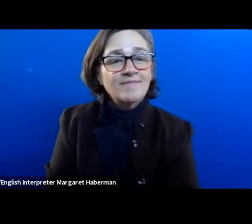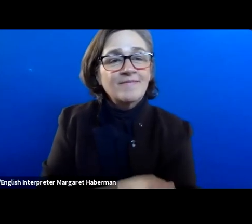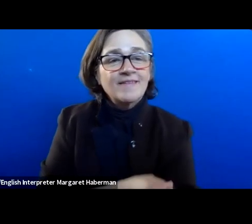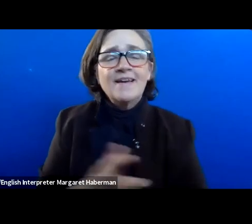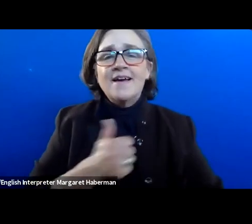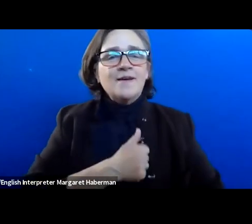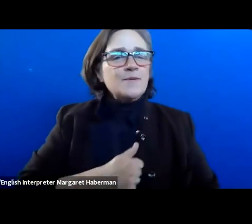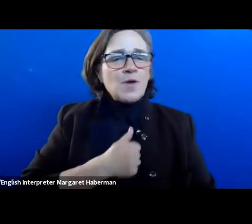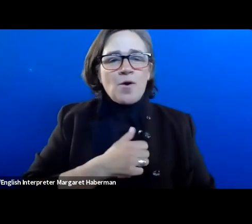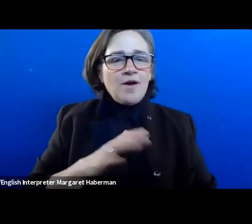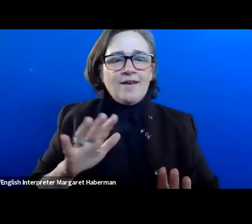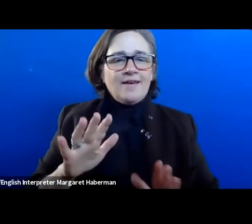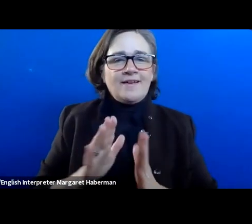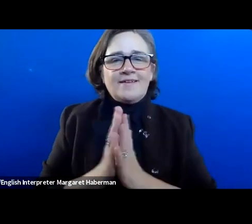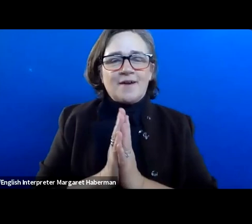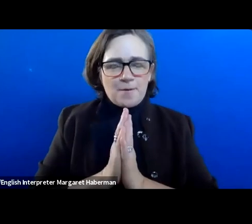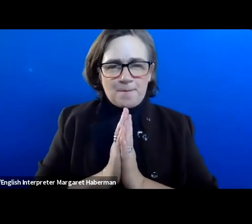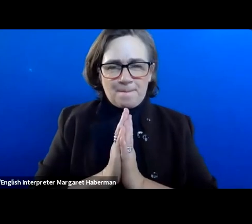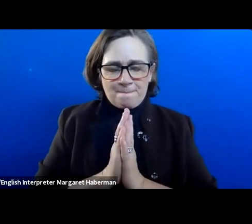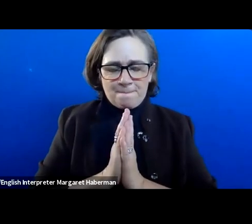I'm sorry. I just lost my train of thought.